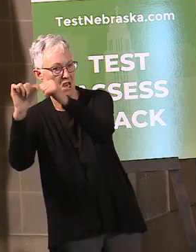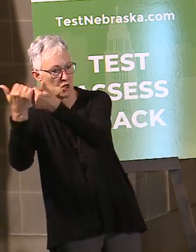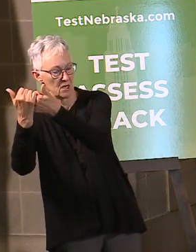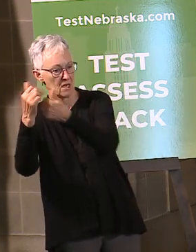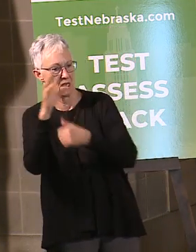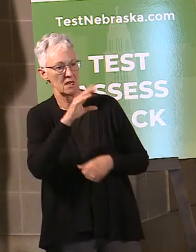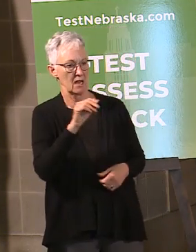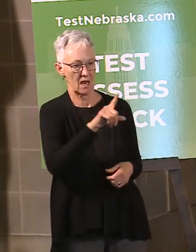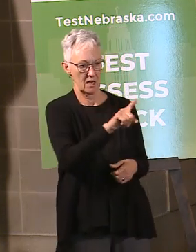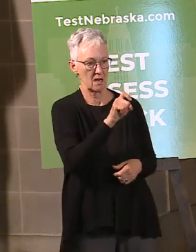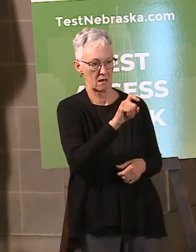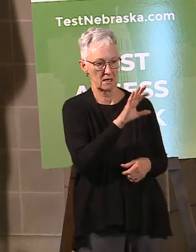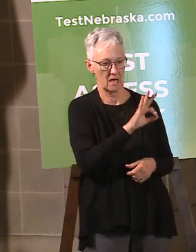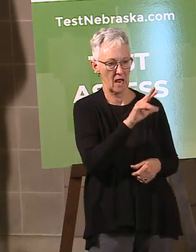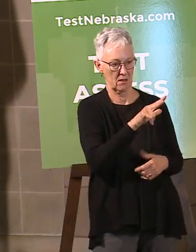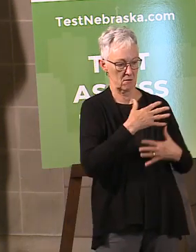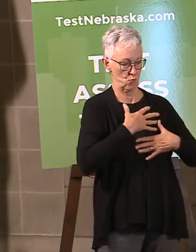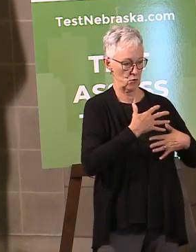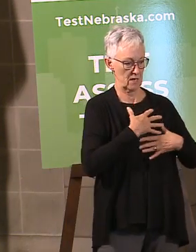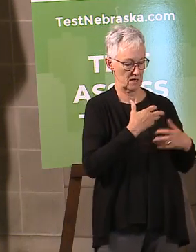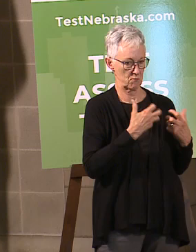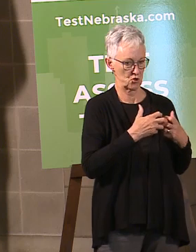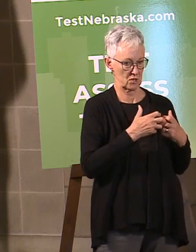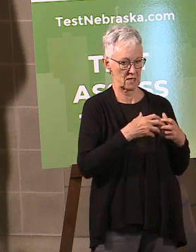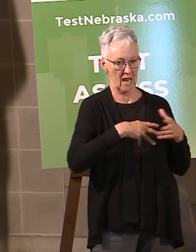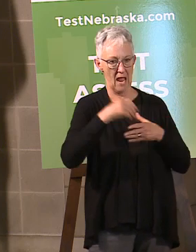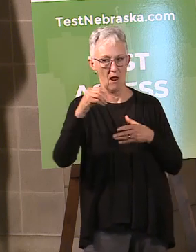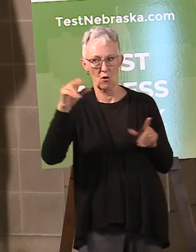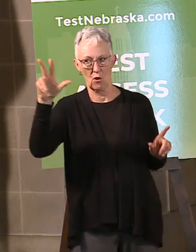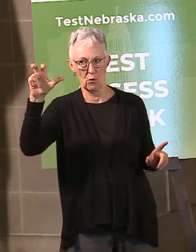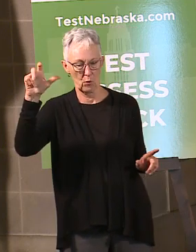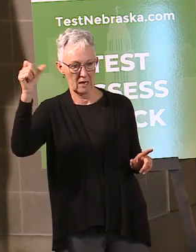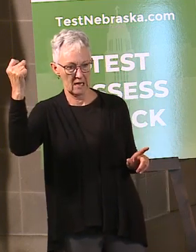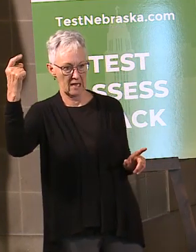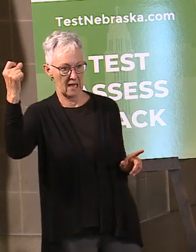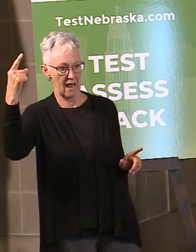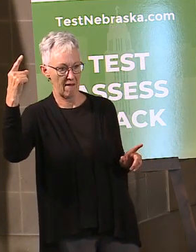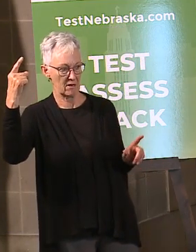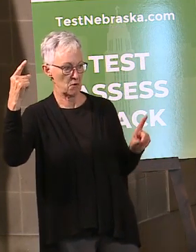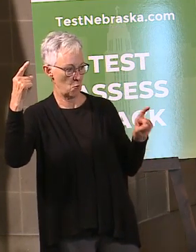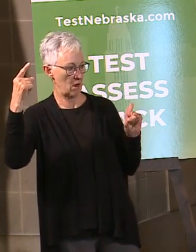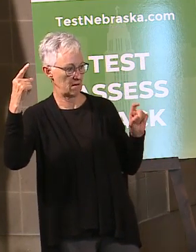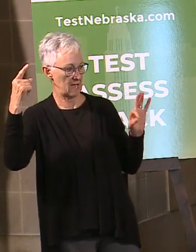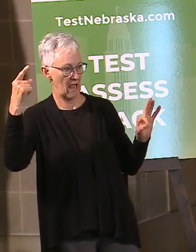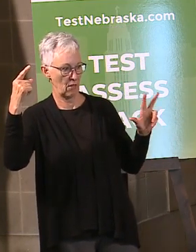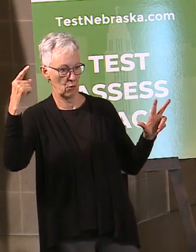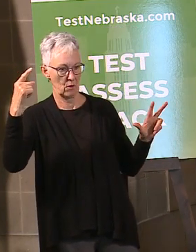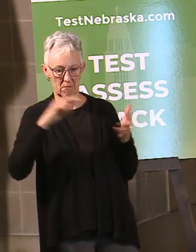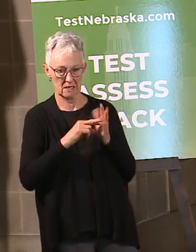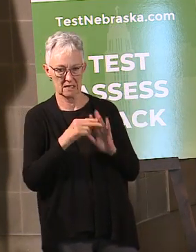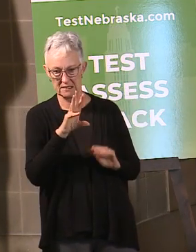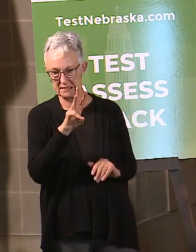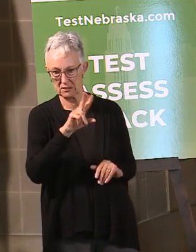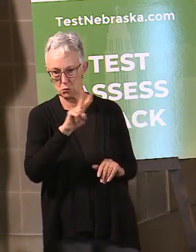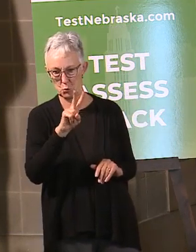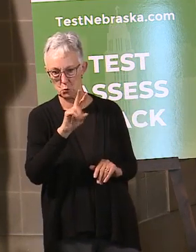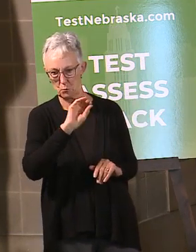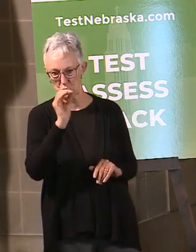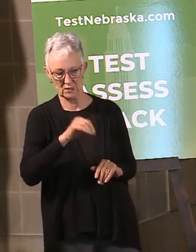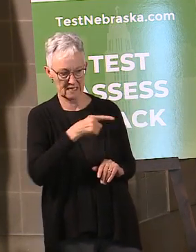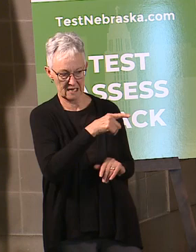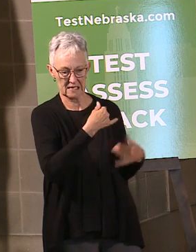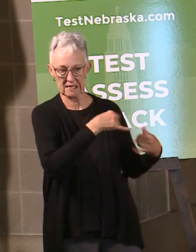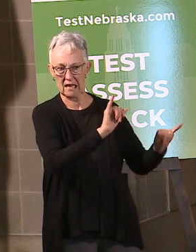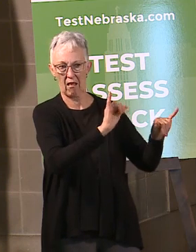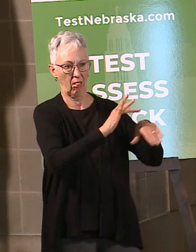ventilators, 193 out of 311 ventilators available in Douglas County, a 62% availability rate. Do